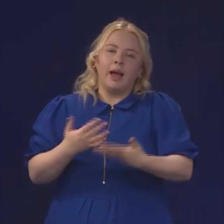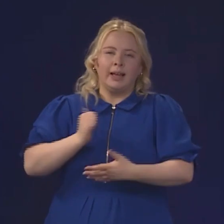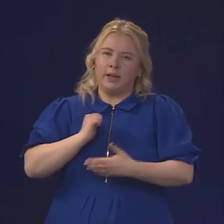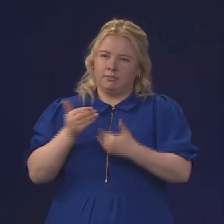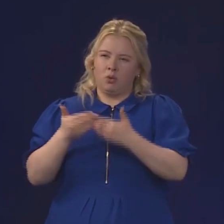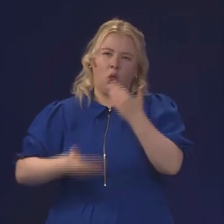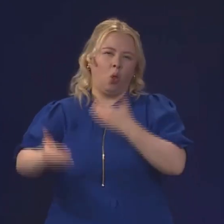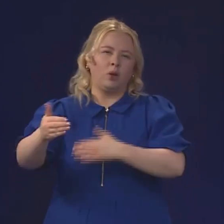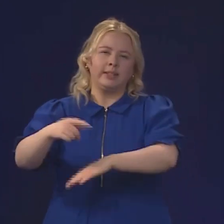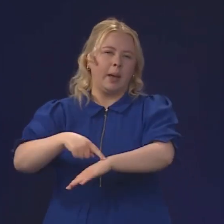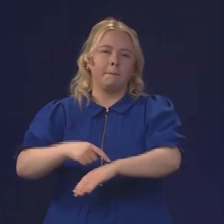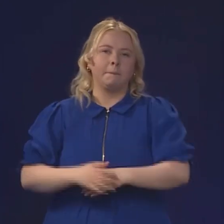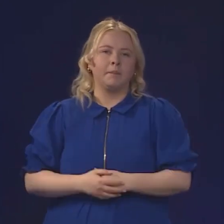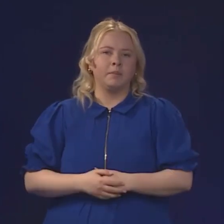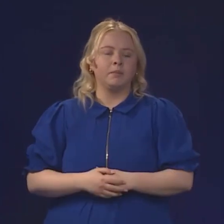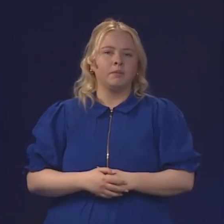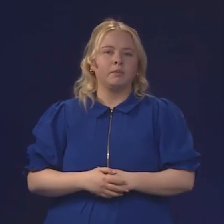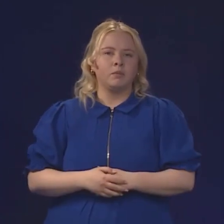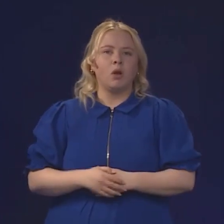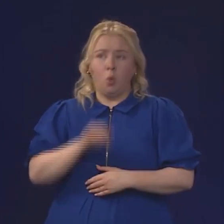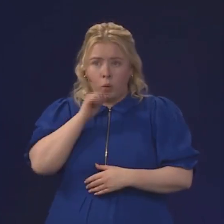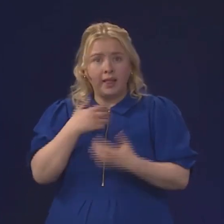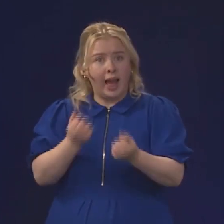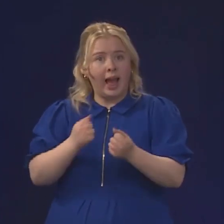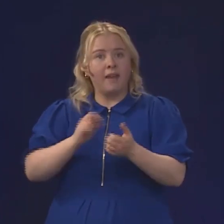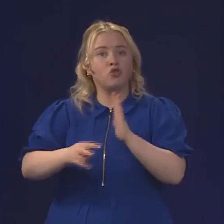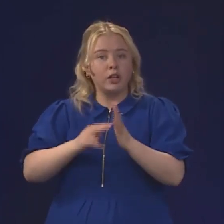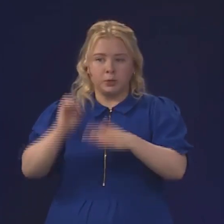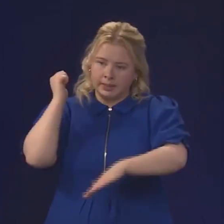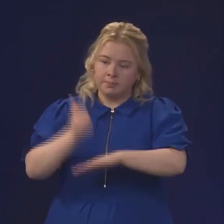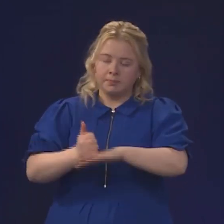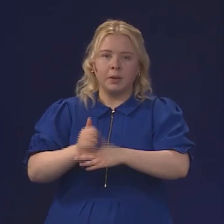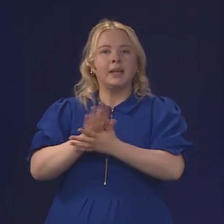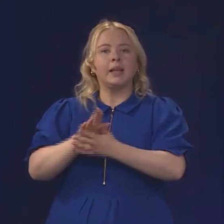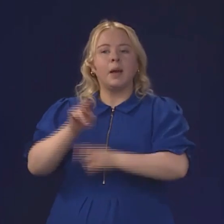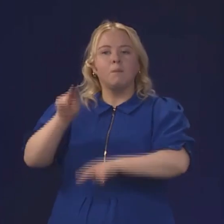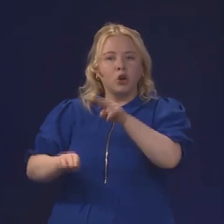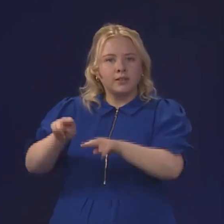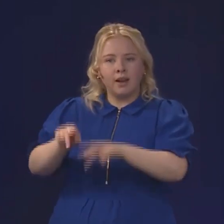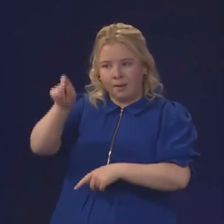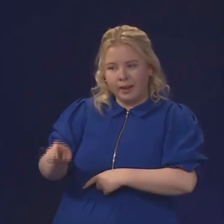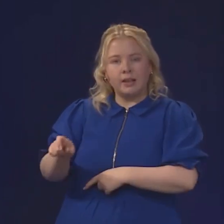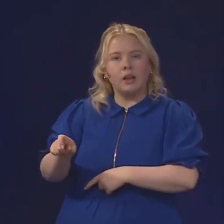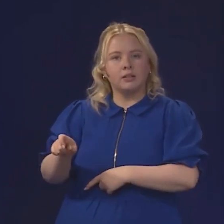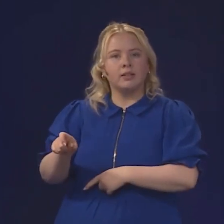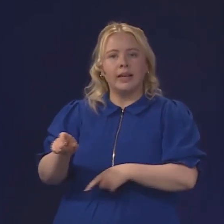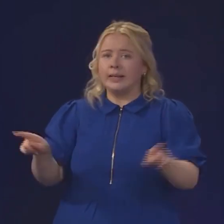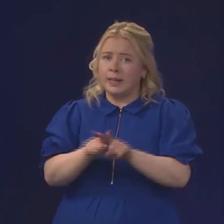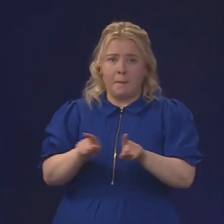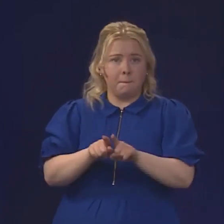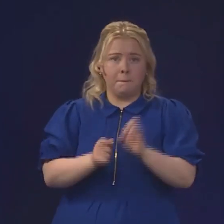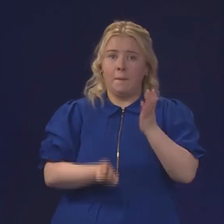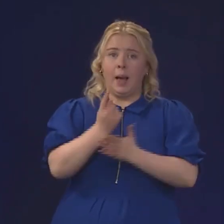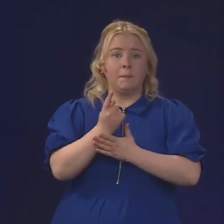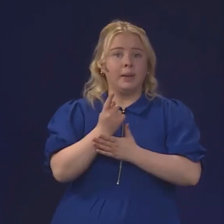some time, that there will be arrangements in place to monitor that individual, as there are arrangements in place to